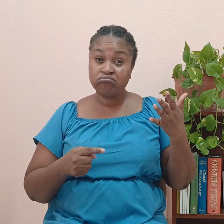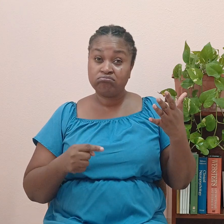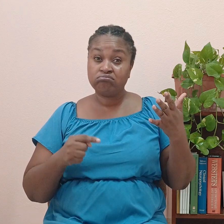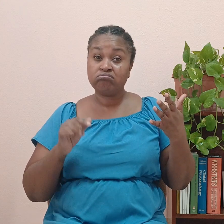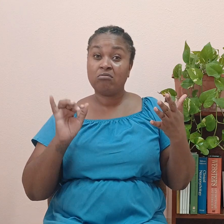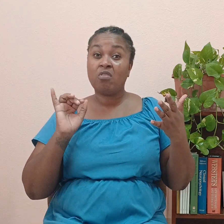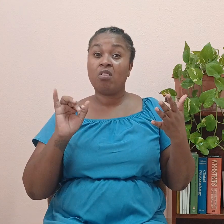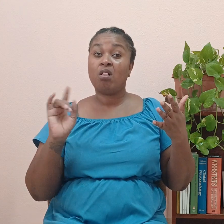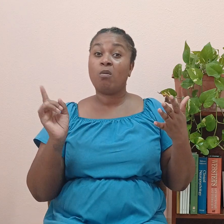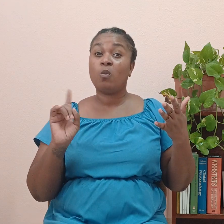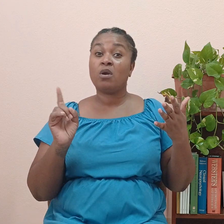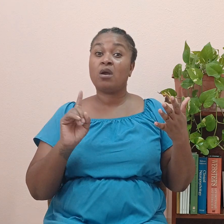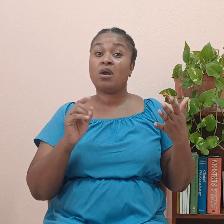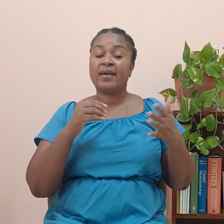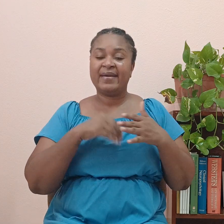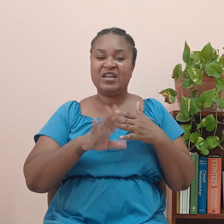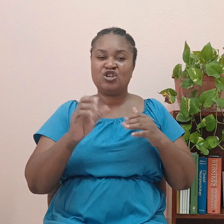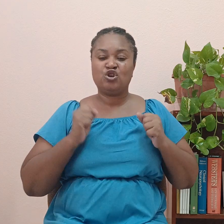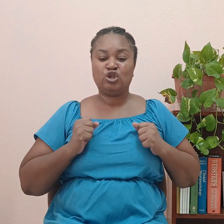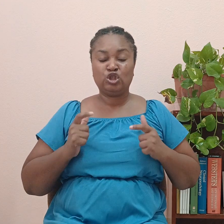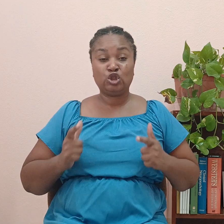The soul survives our physical death.